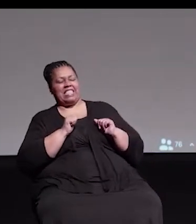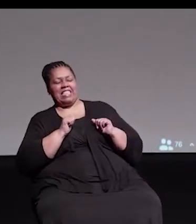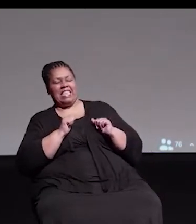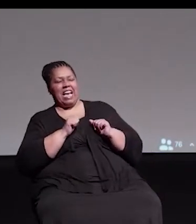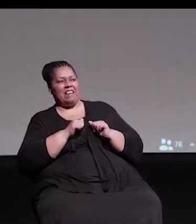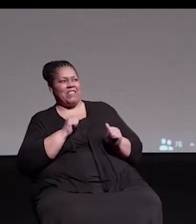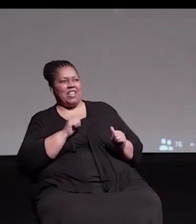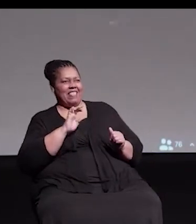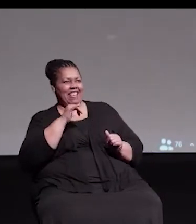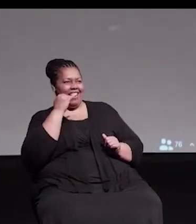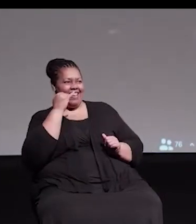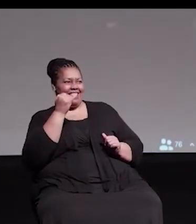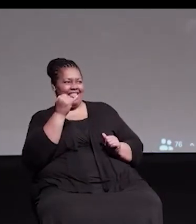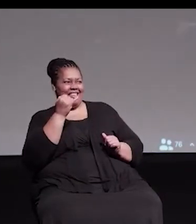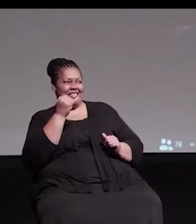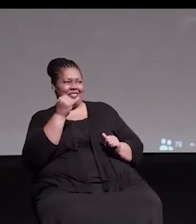do think